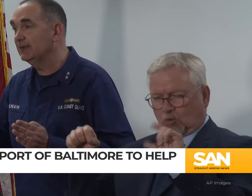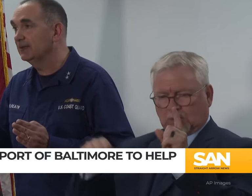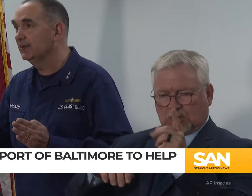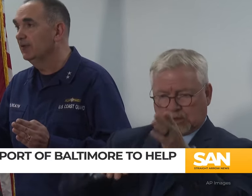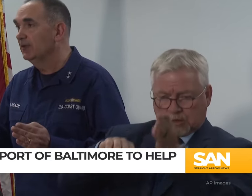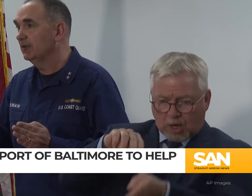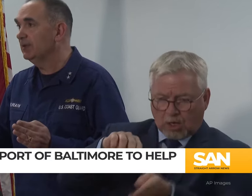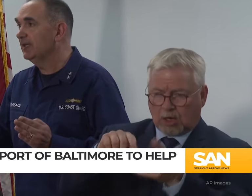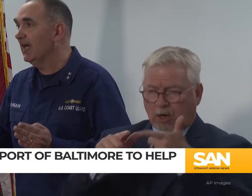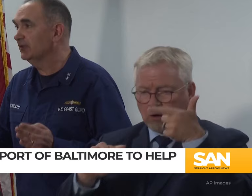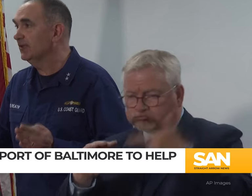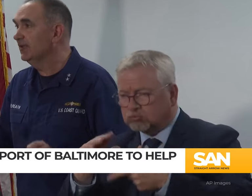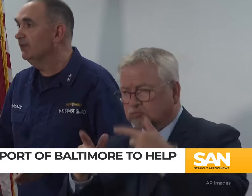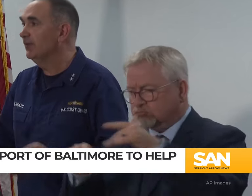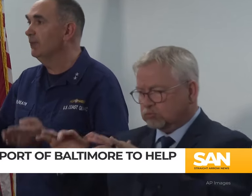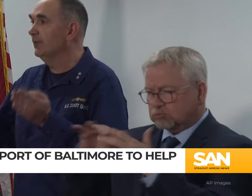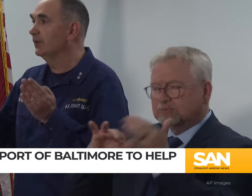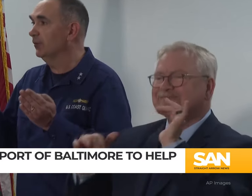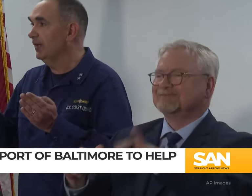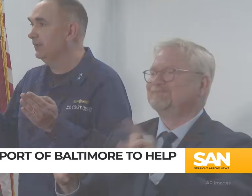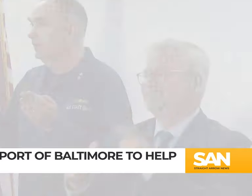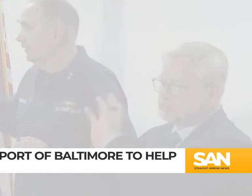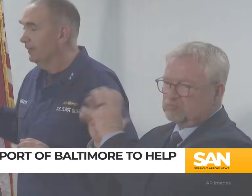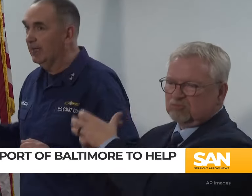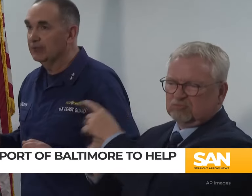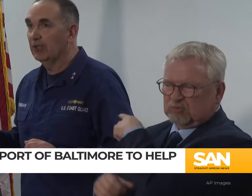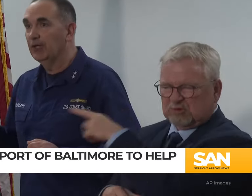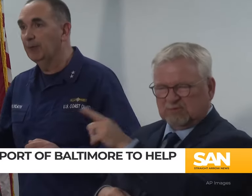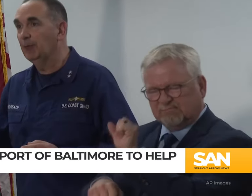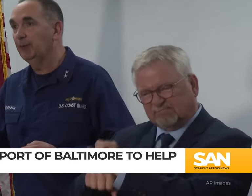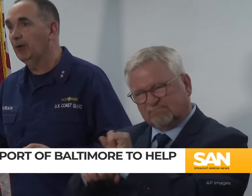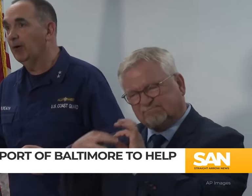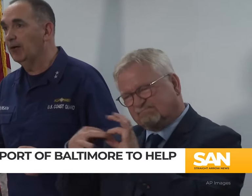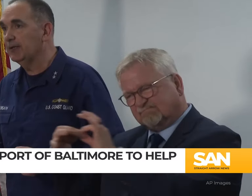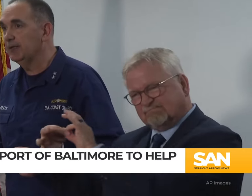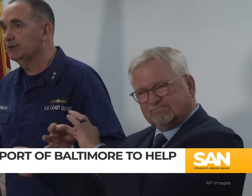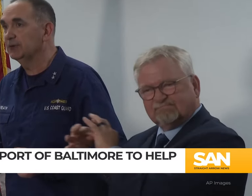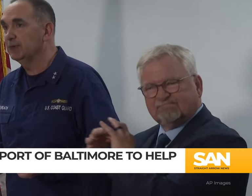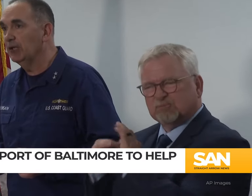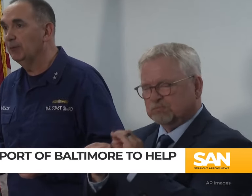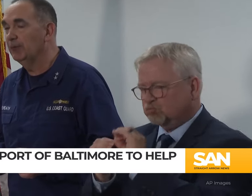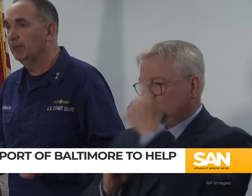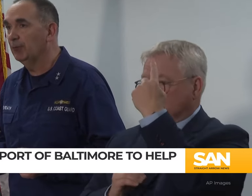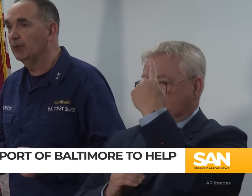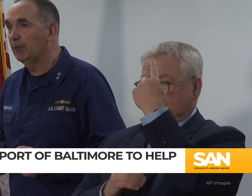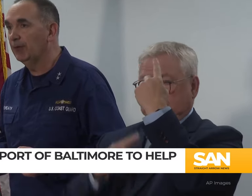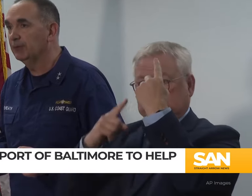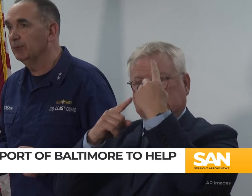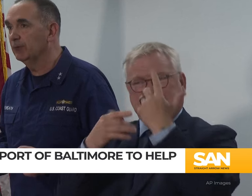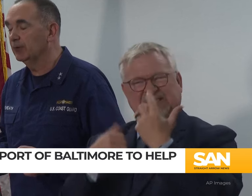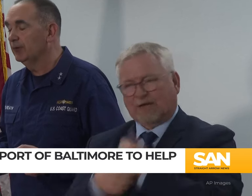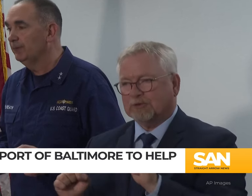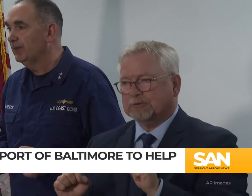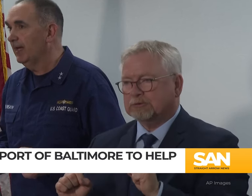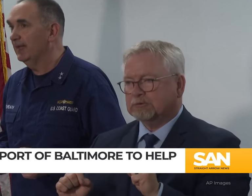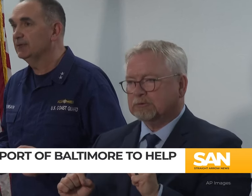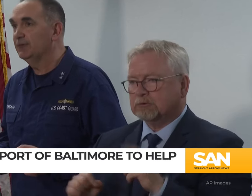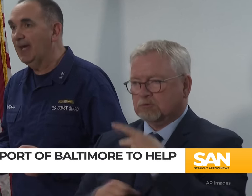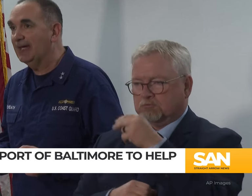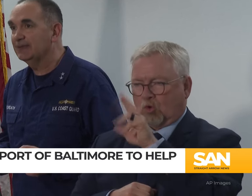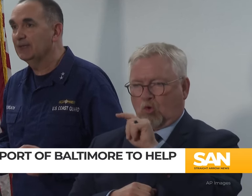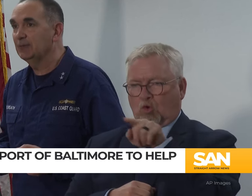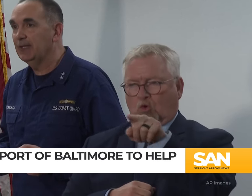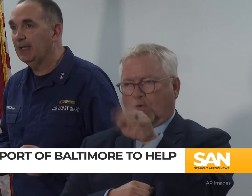size pieces so that we can actually lift them with the crane. That is our number one priority, is to reopen the port of Baltimore